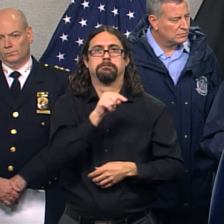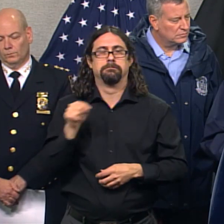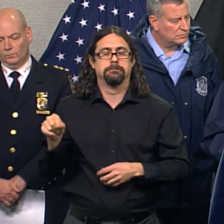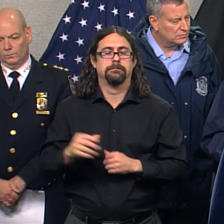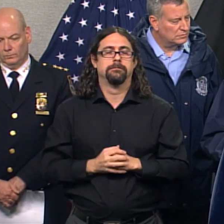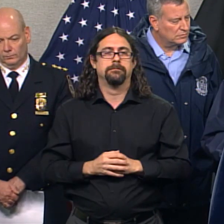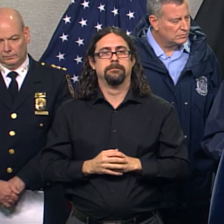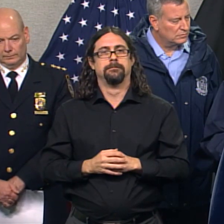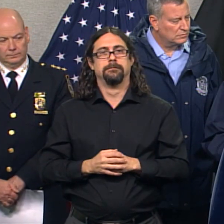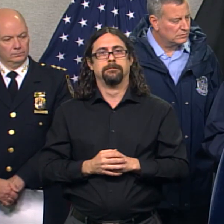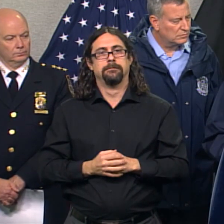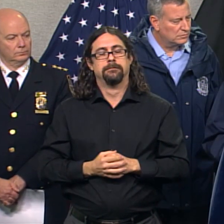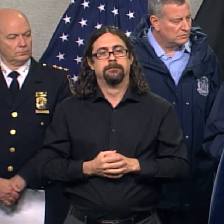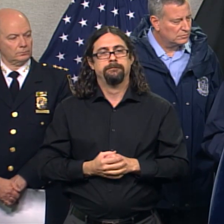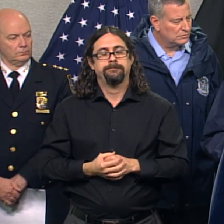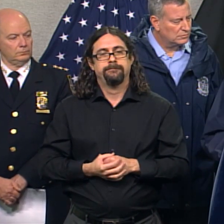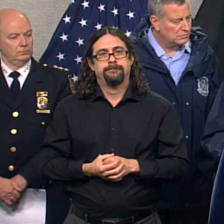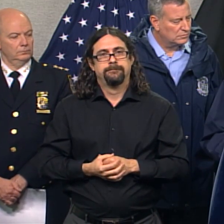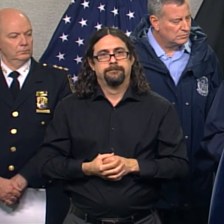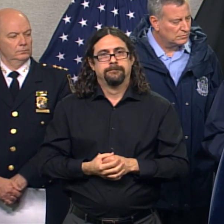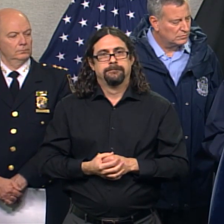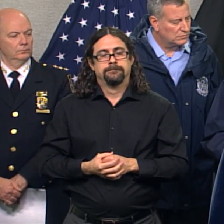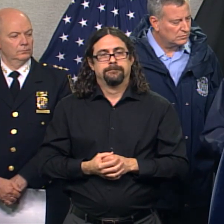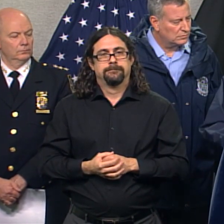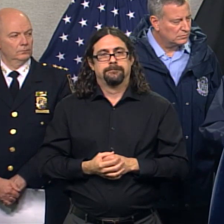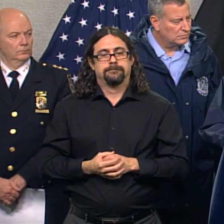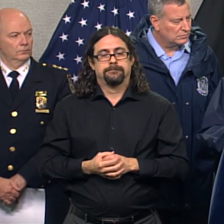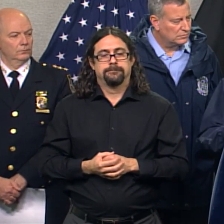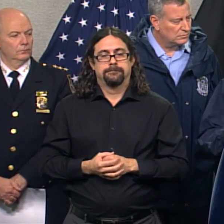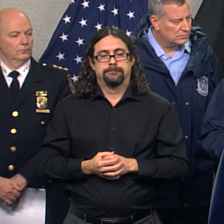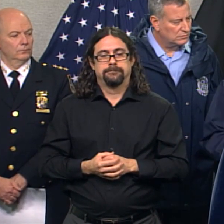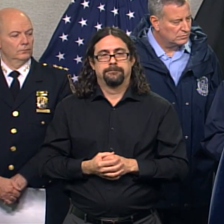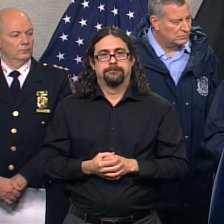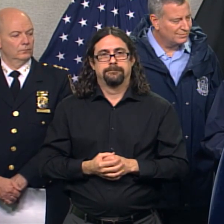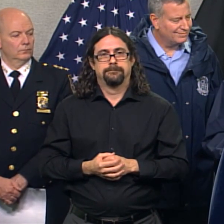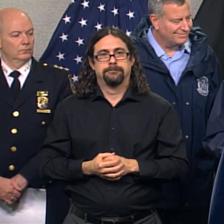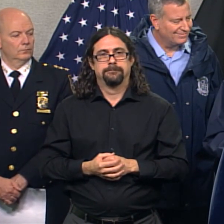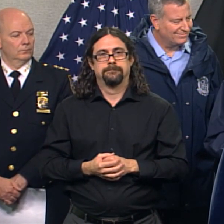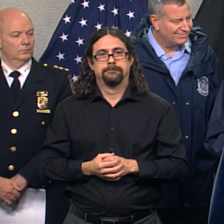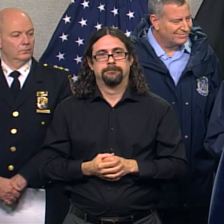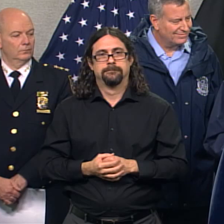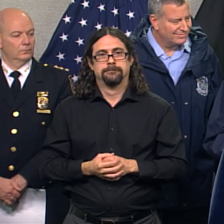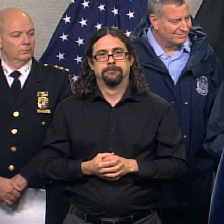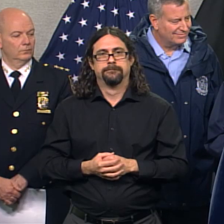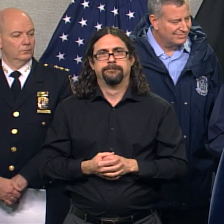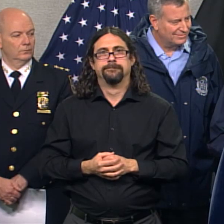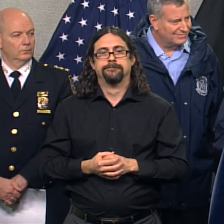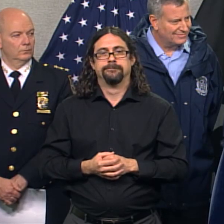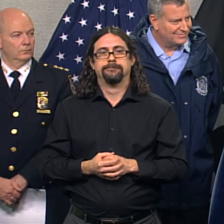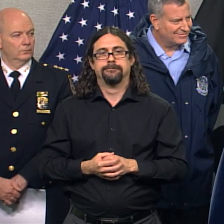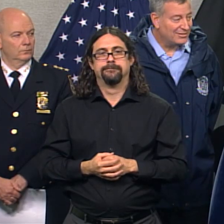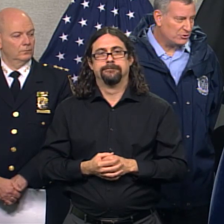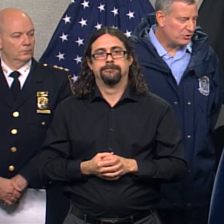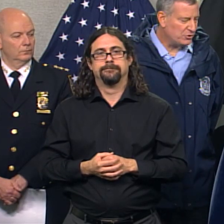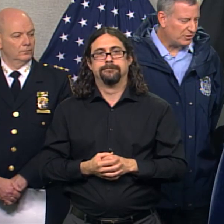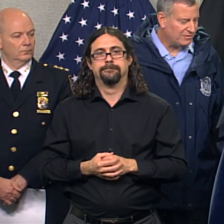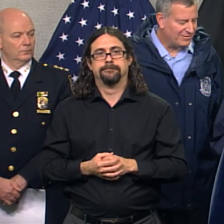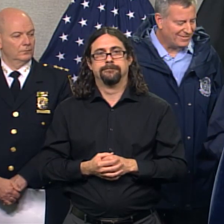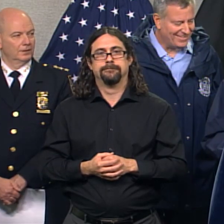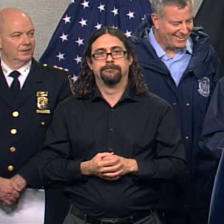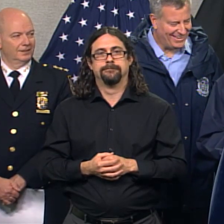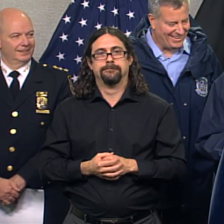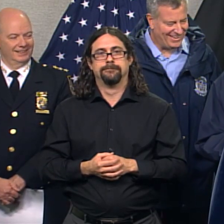Oh, wrong way, excuse me. Wrong way. I'm not used to this, Mr. Mayor. You can do